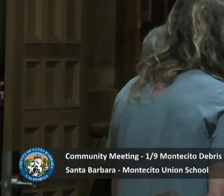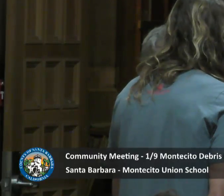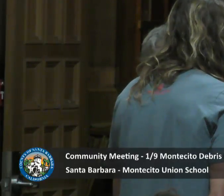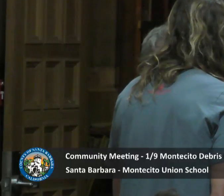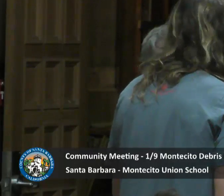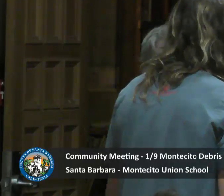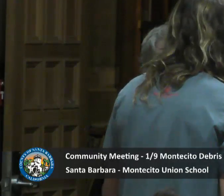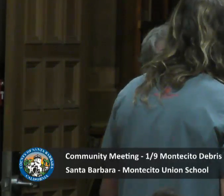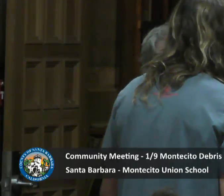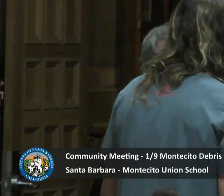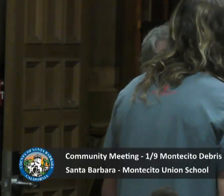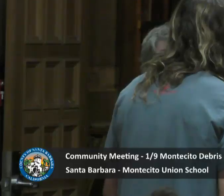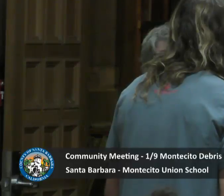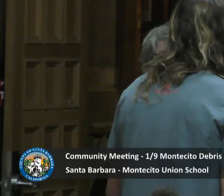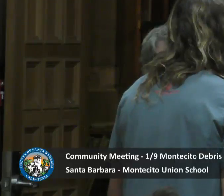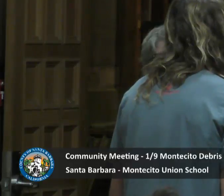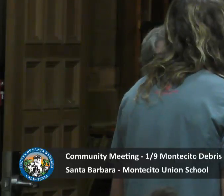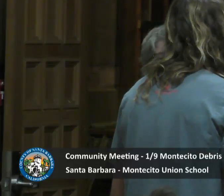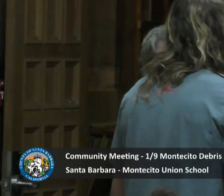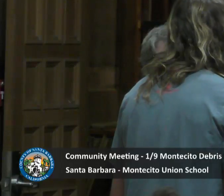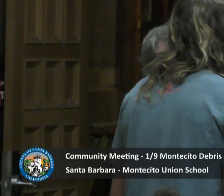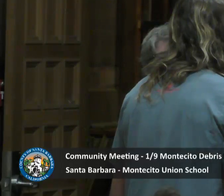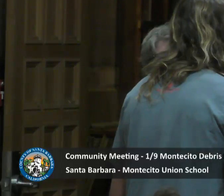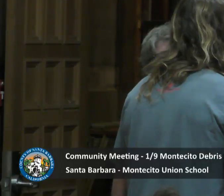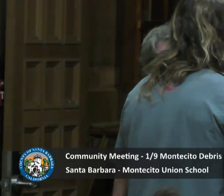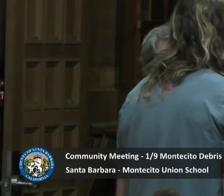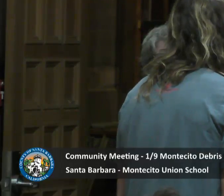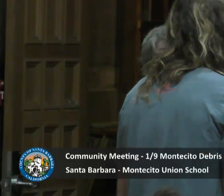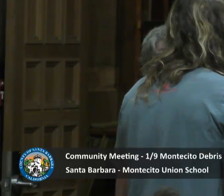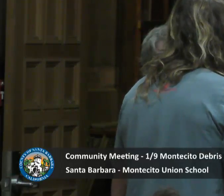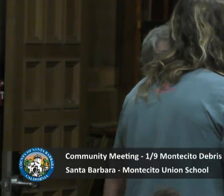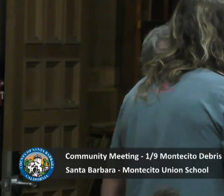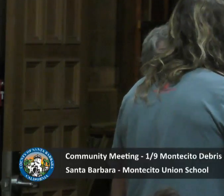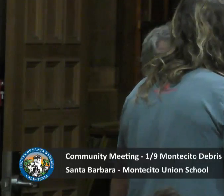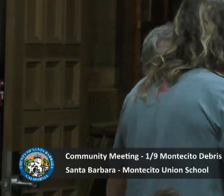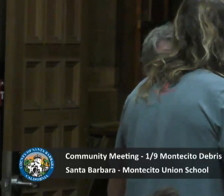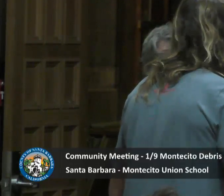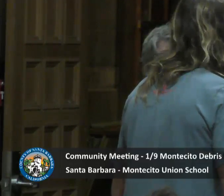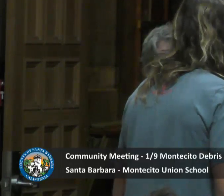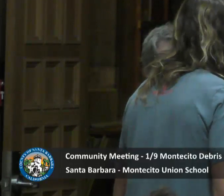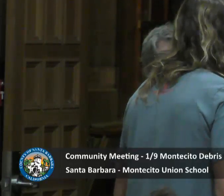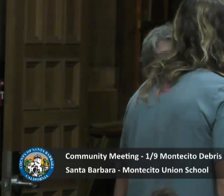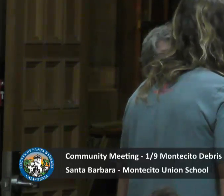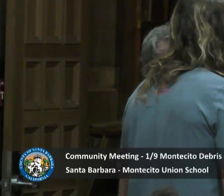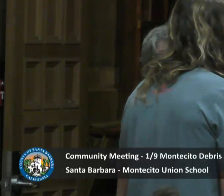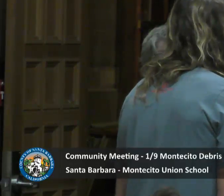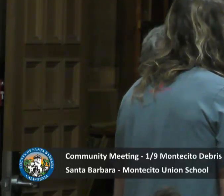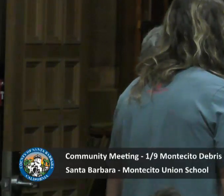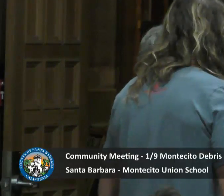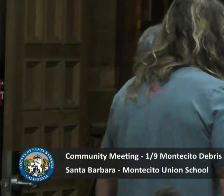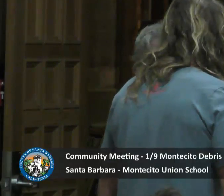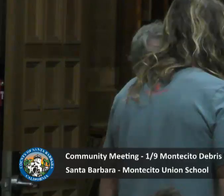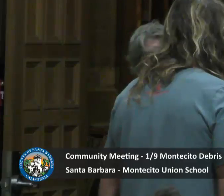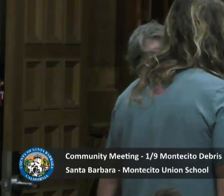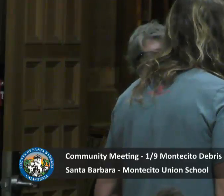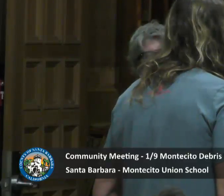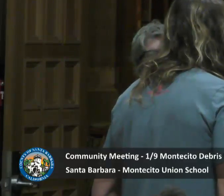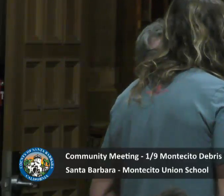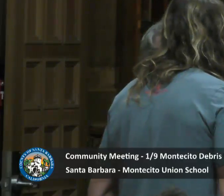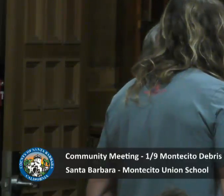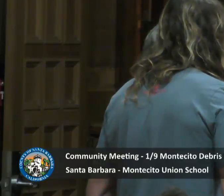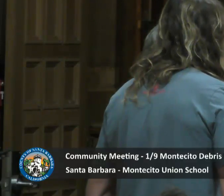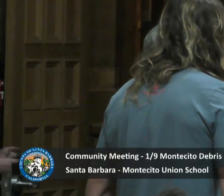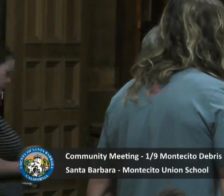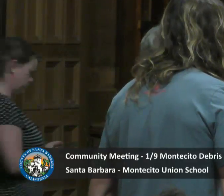and they're like, okay, we're out of here. So I don't know, moving forward, I know you guys don't really